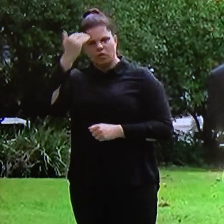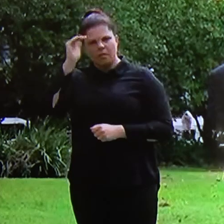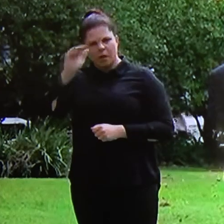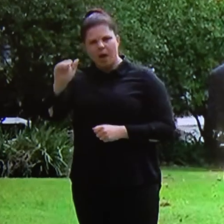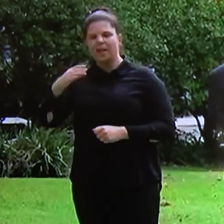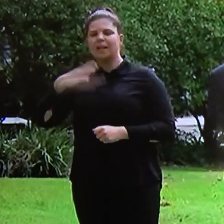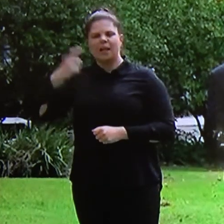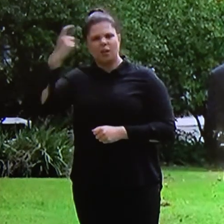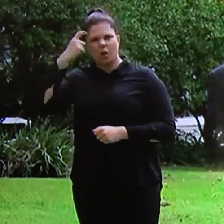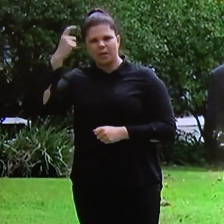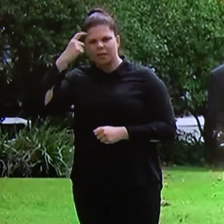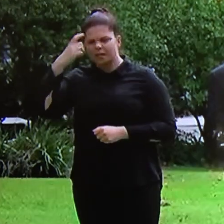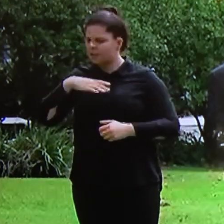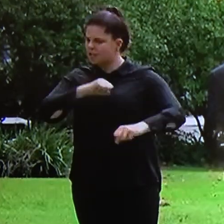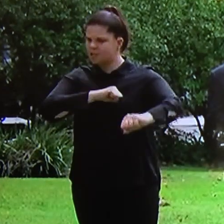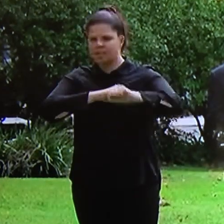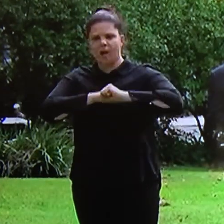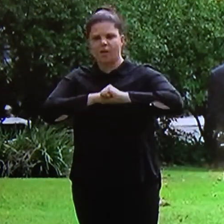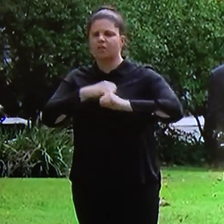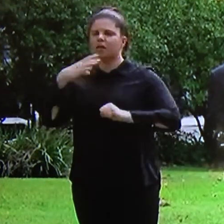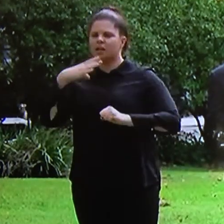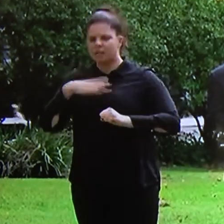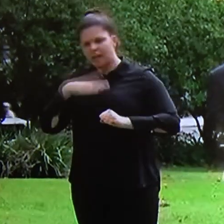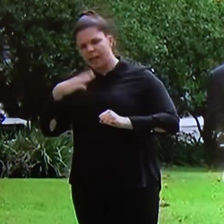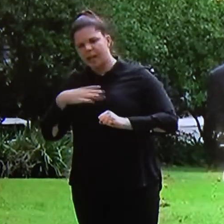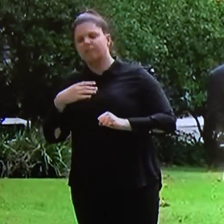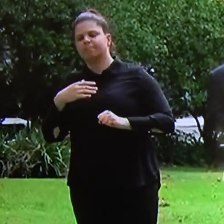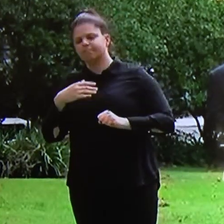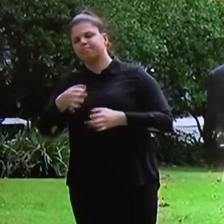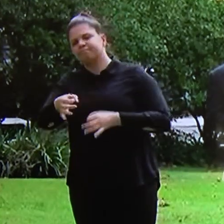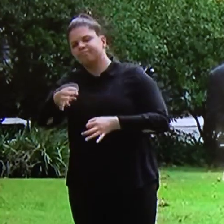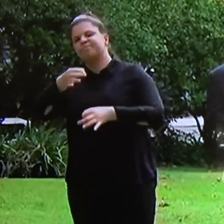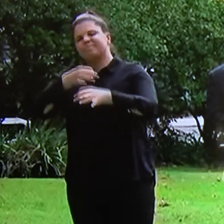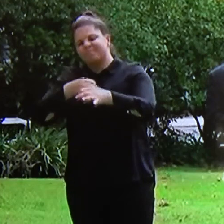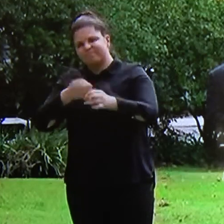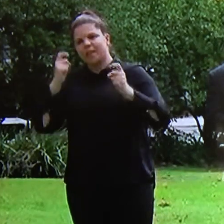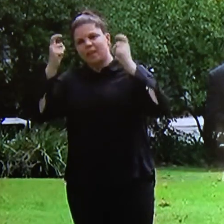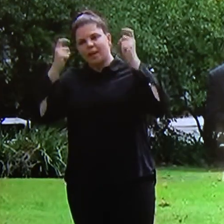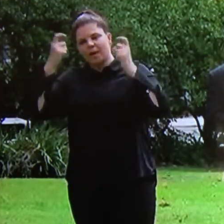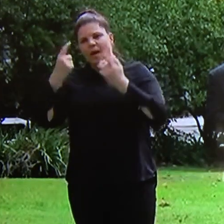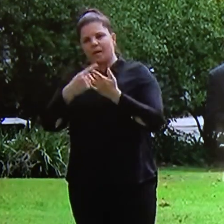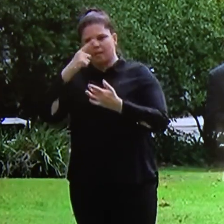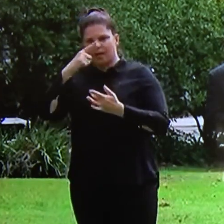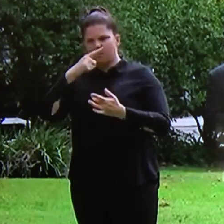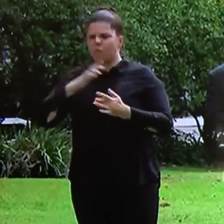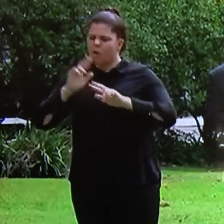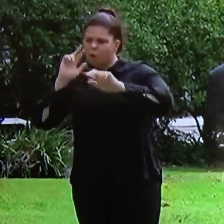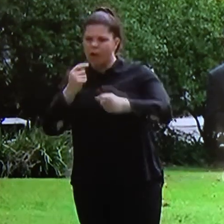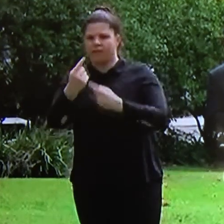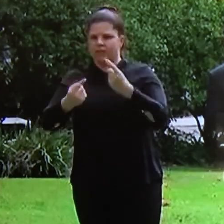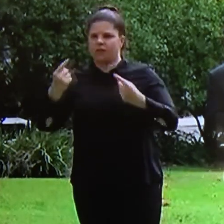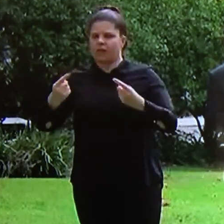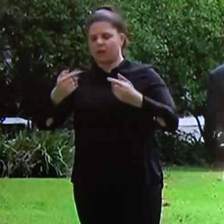sense, courage and compassion. The more we look after others, the better our state will get through this pandemic. What percentage